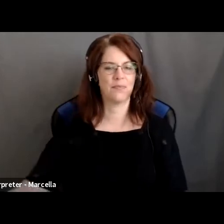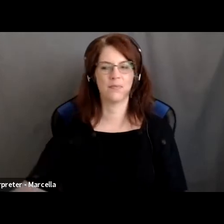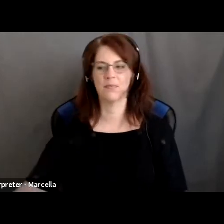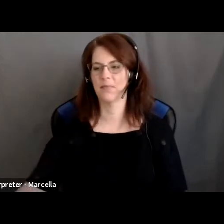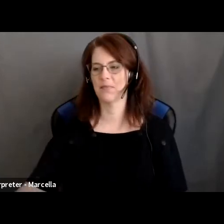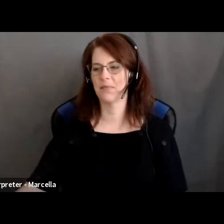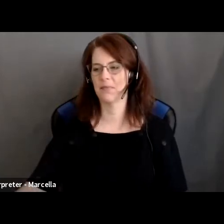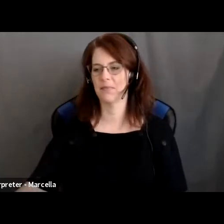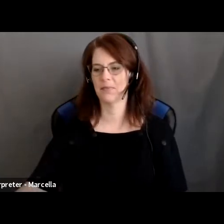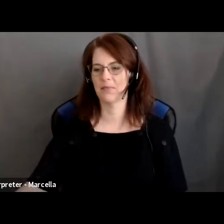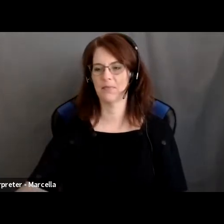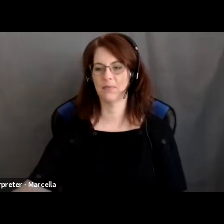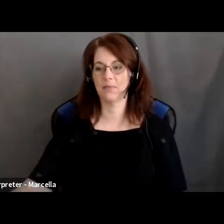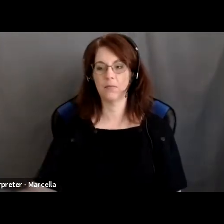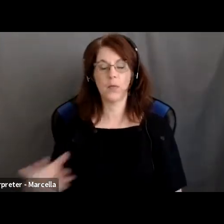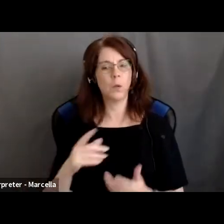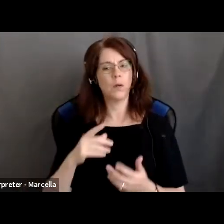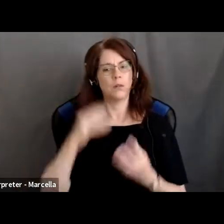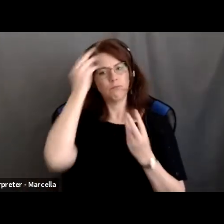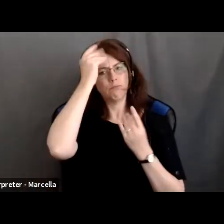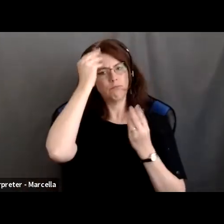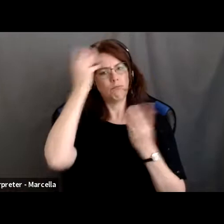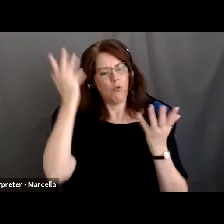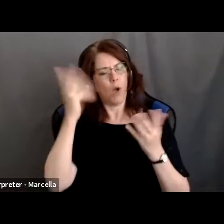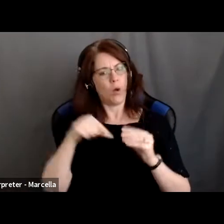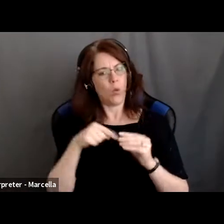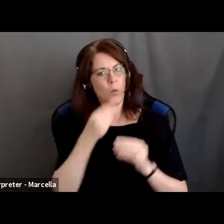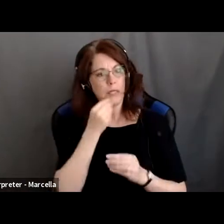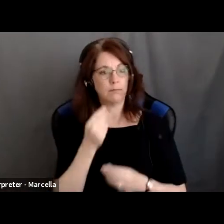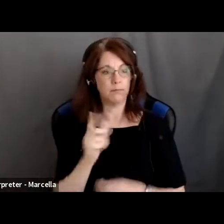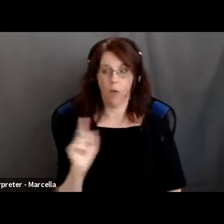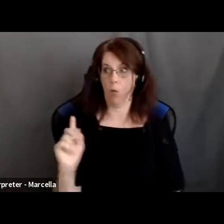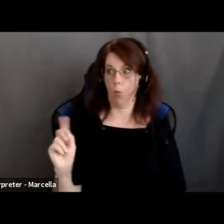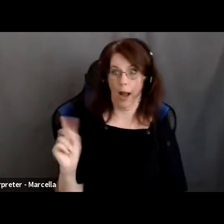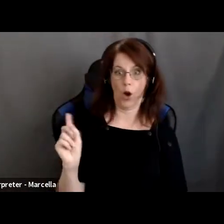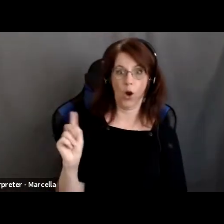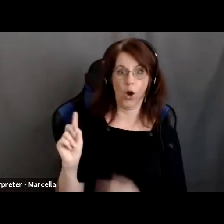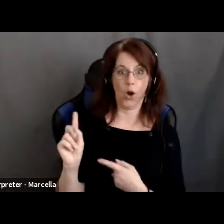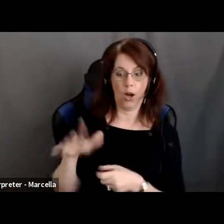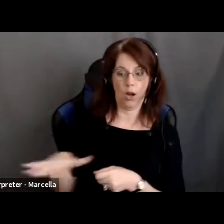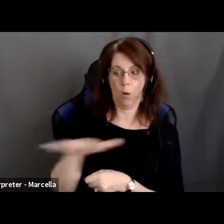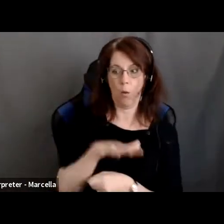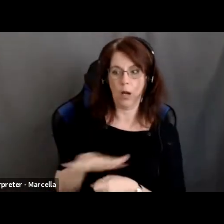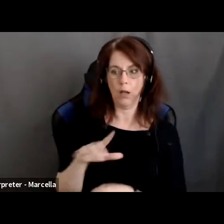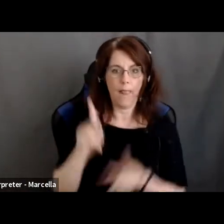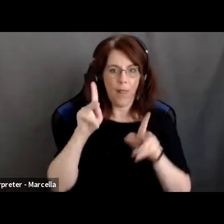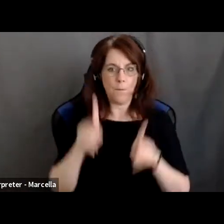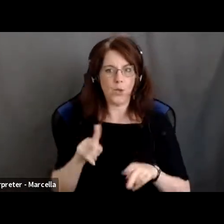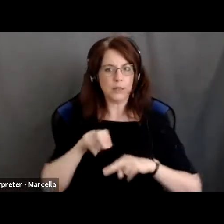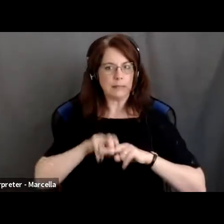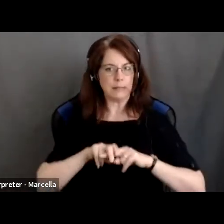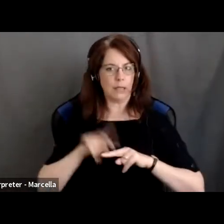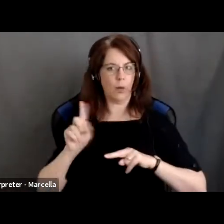So things to consider when we are eating. So location, where is the person sitting? Where